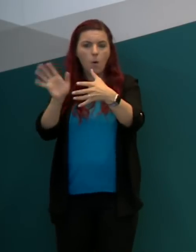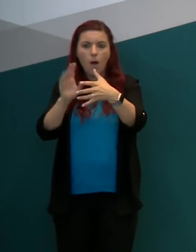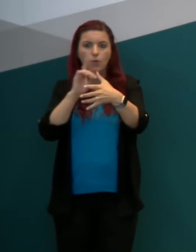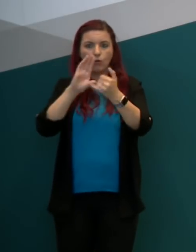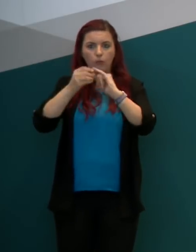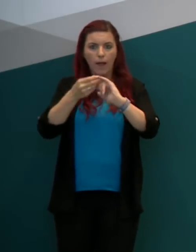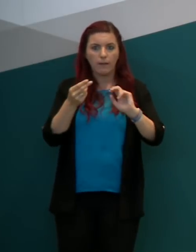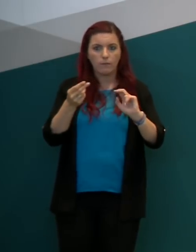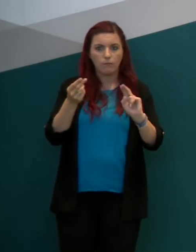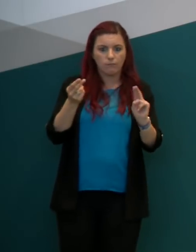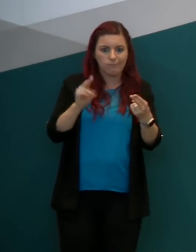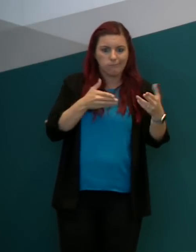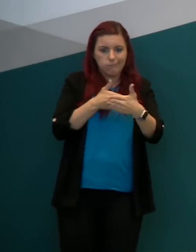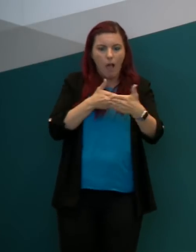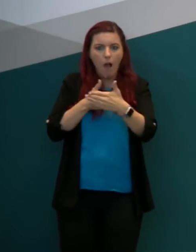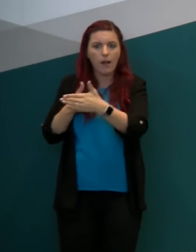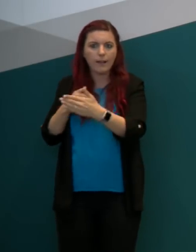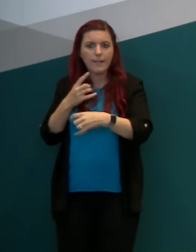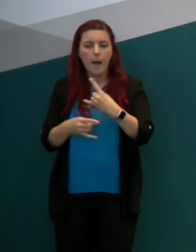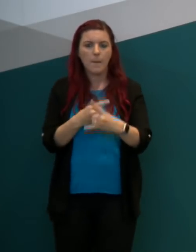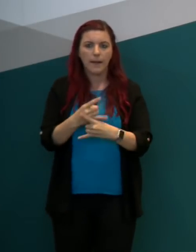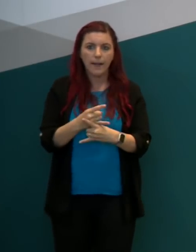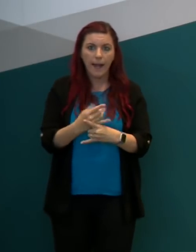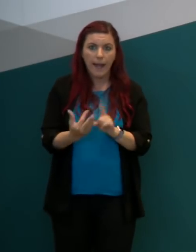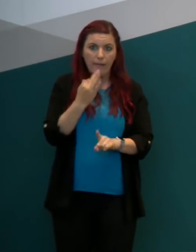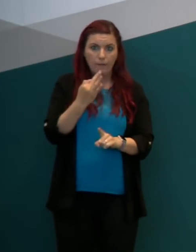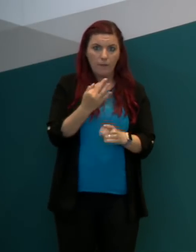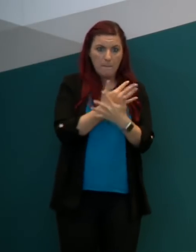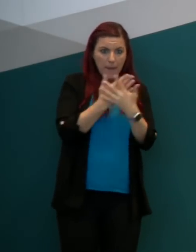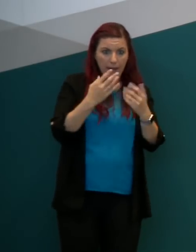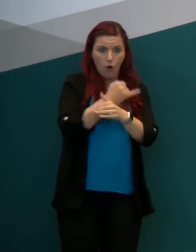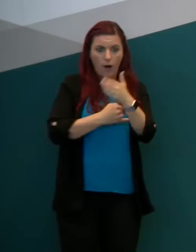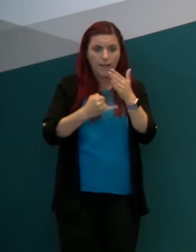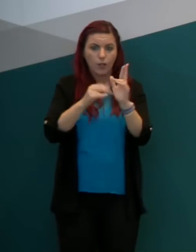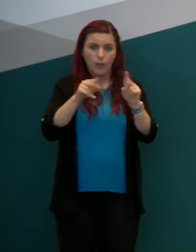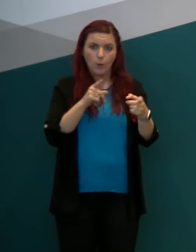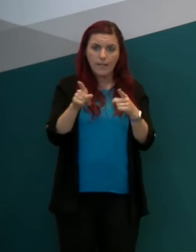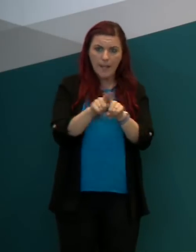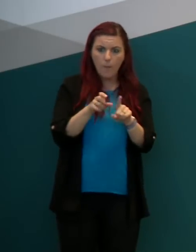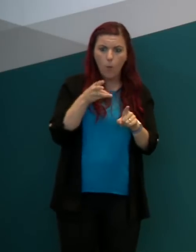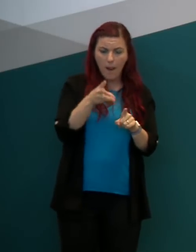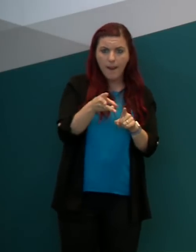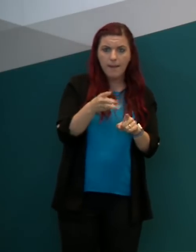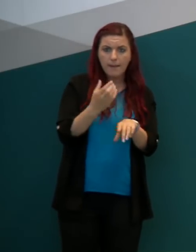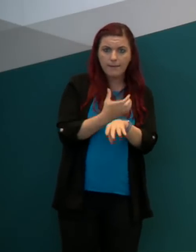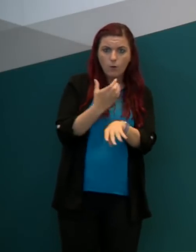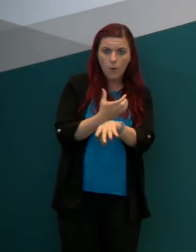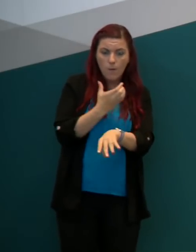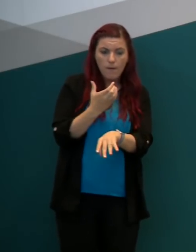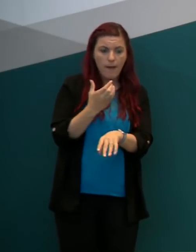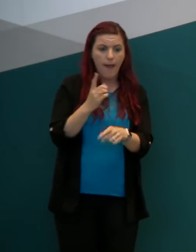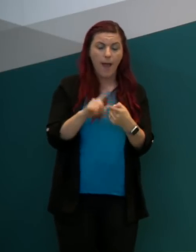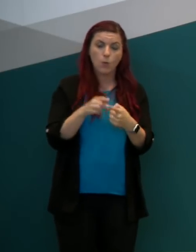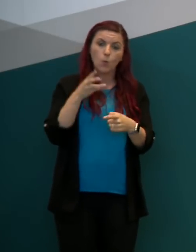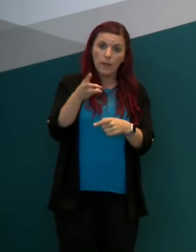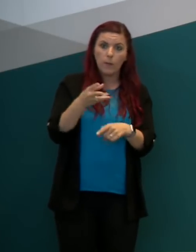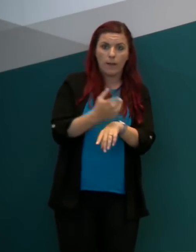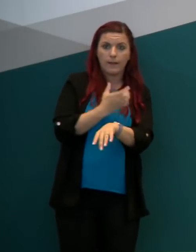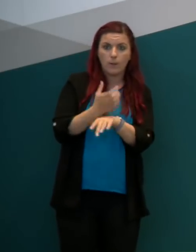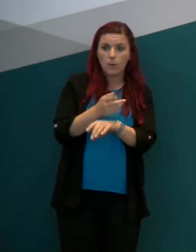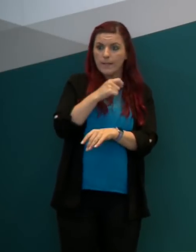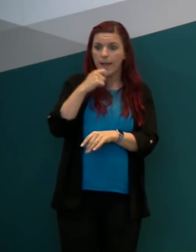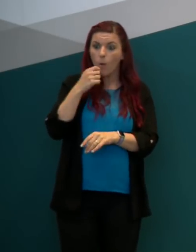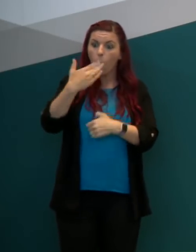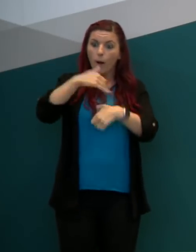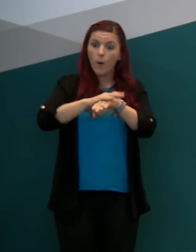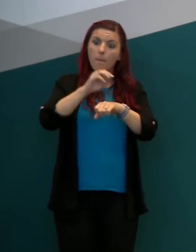And we think we can do that. Many businesses, many organisations will be in a position to do that. We'll continue to say, I think, where people can